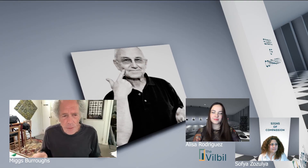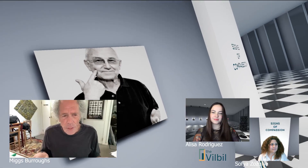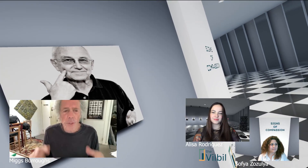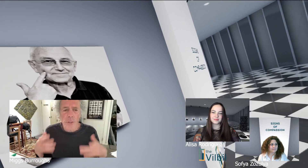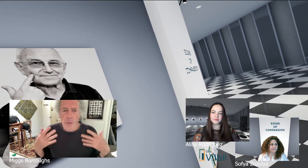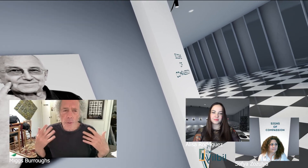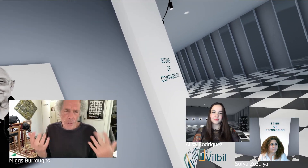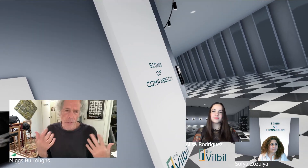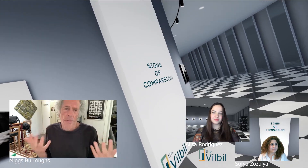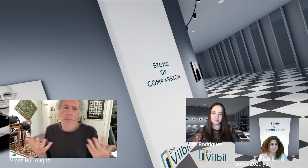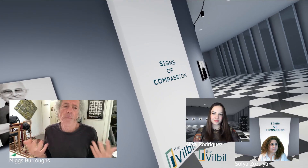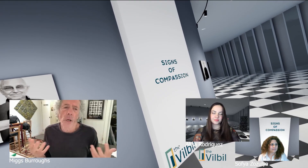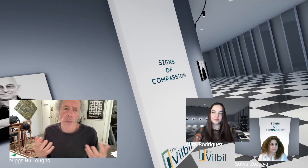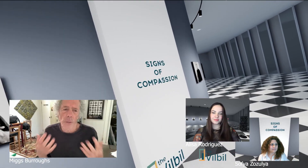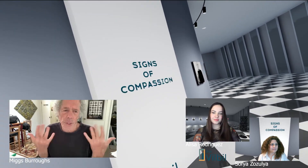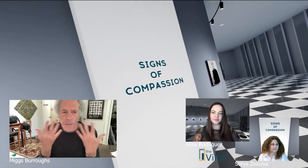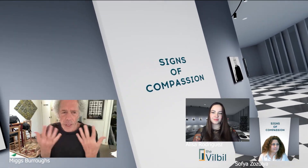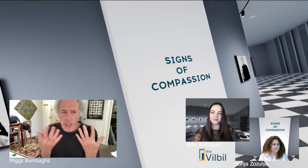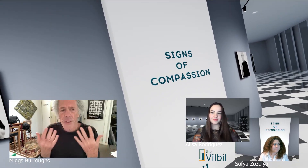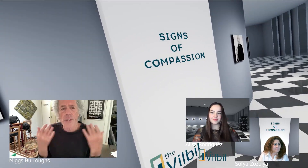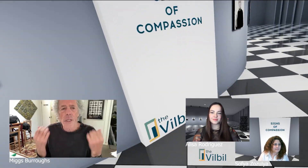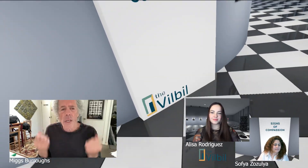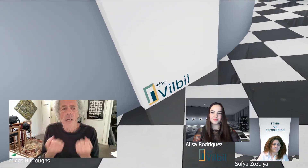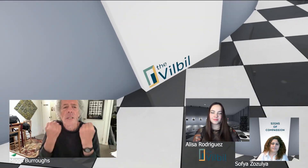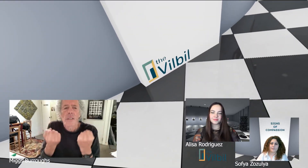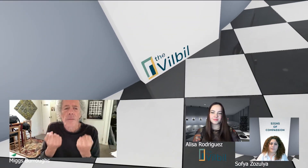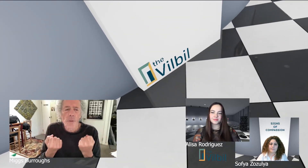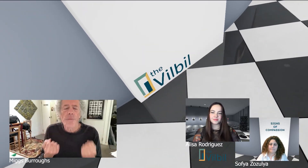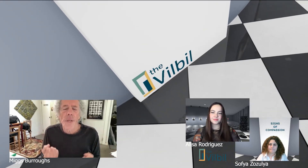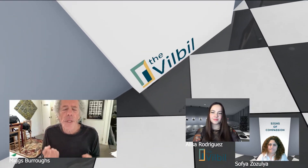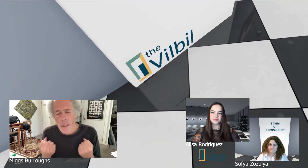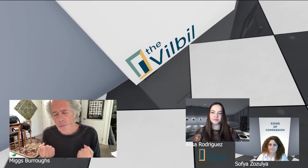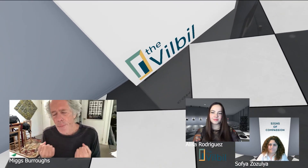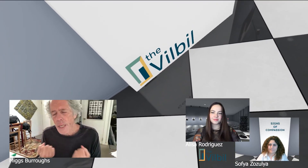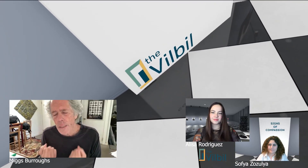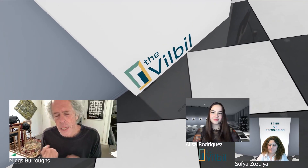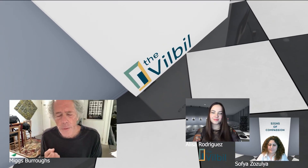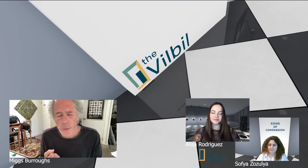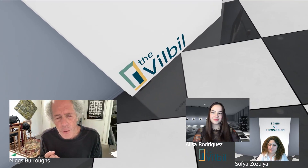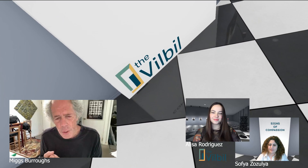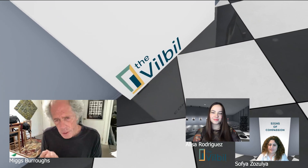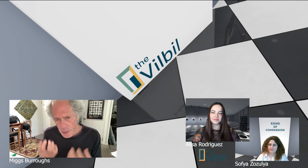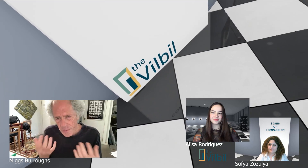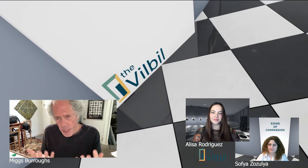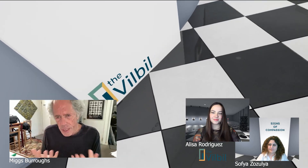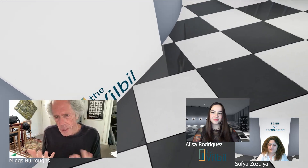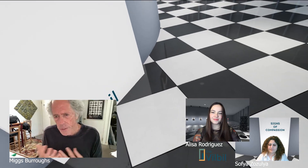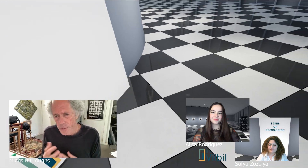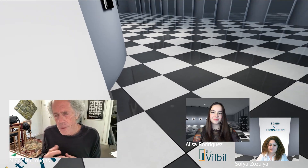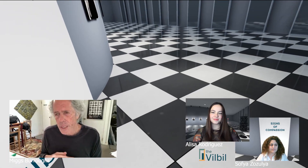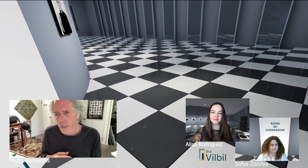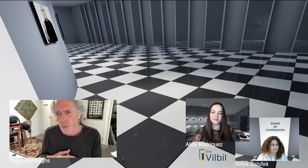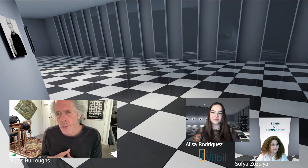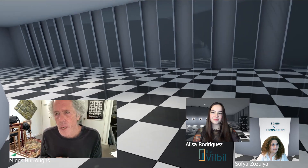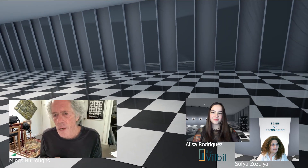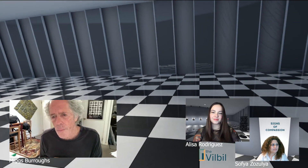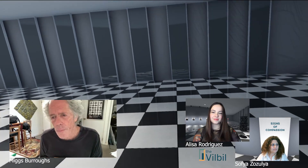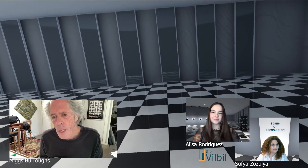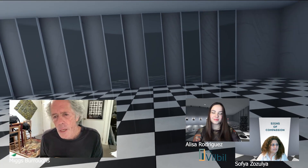And you can emote with your face and movement of body language. You can convey other things.